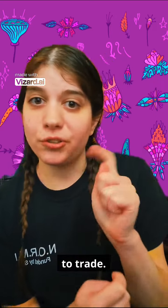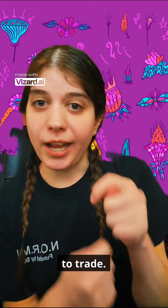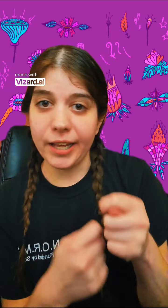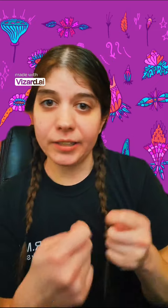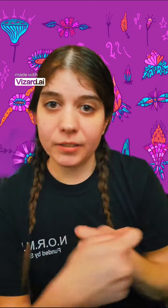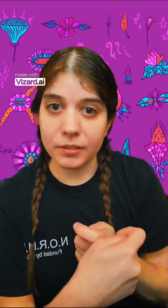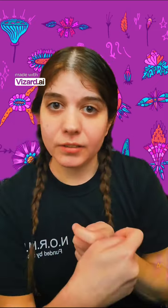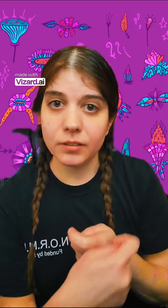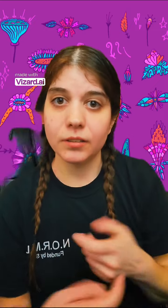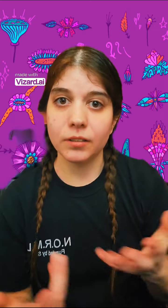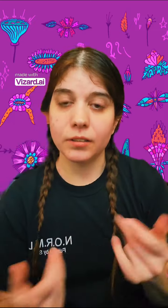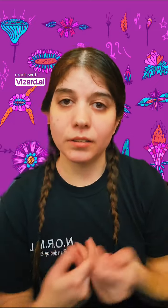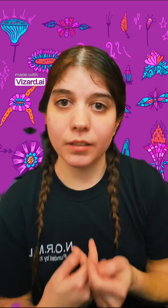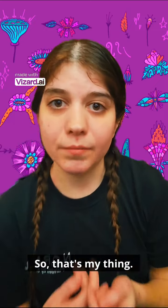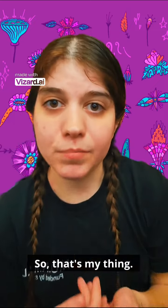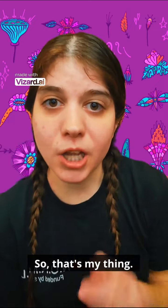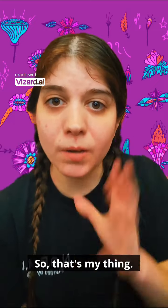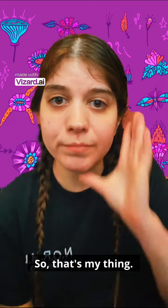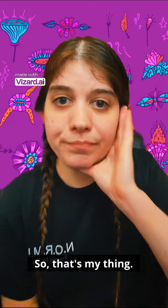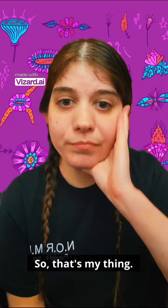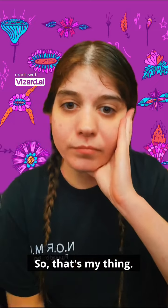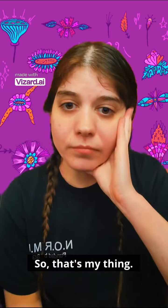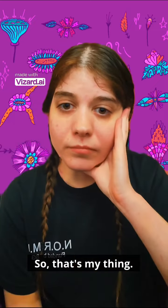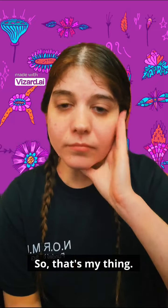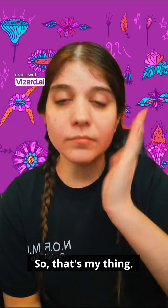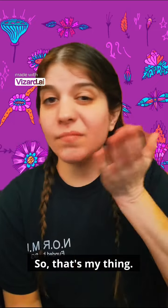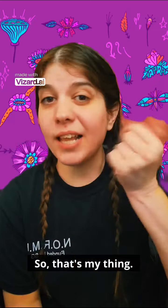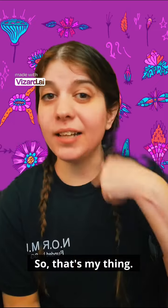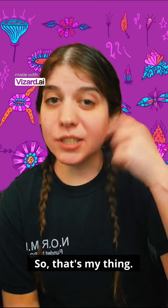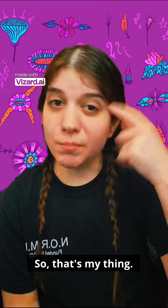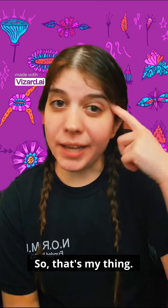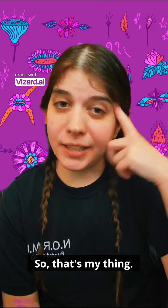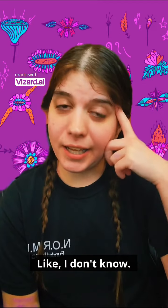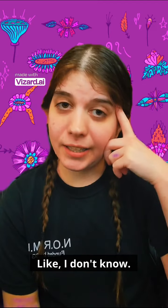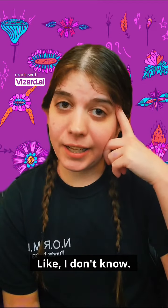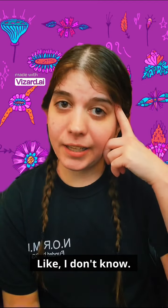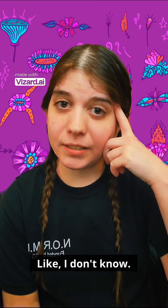trade. So that's my thing. Like,